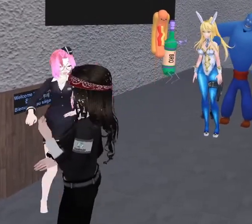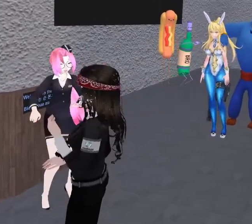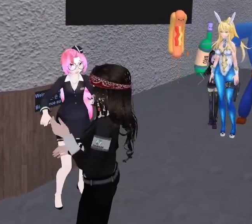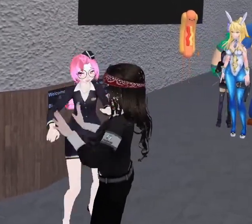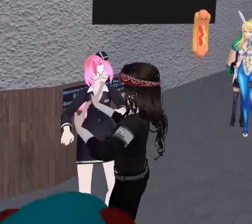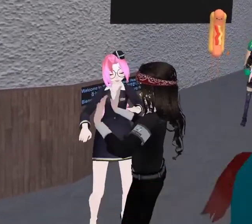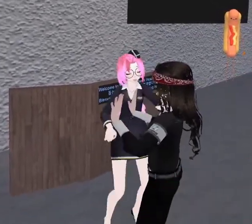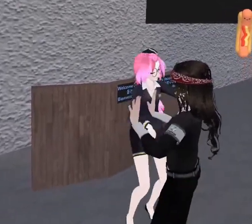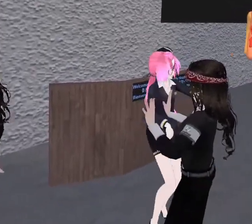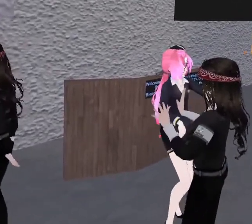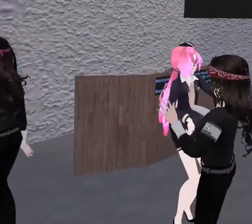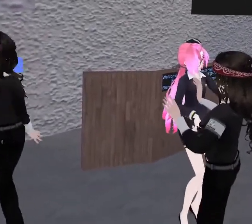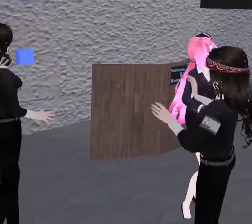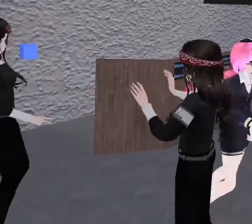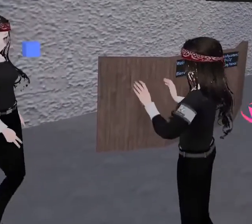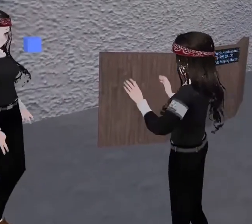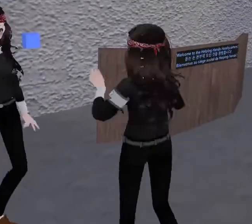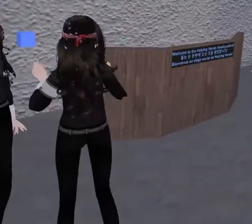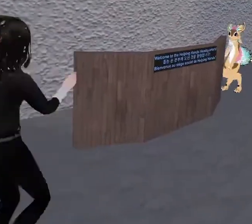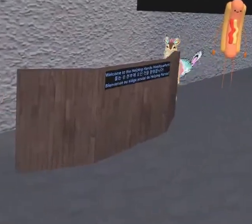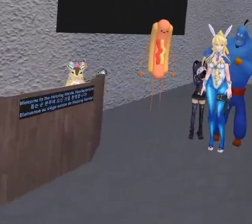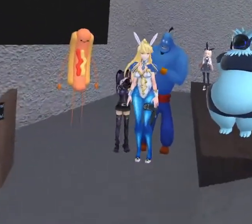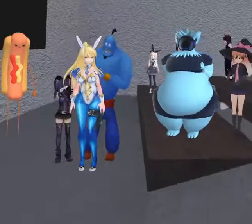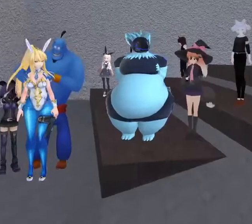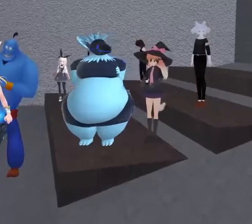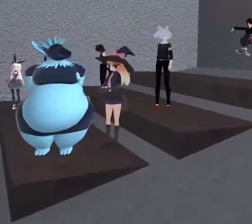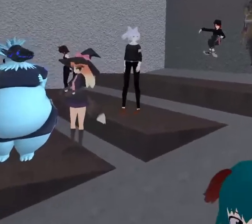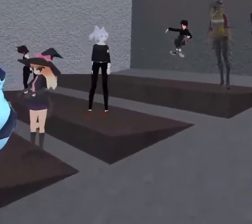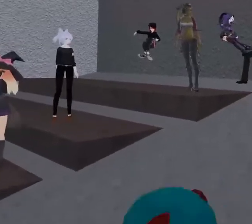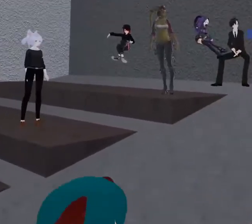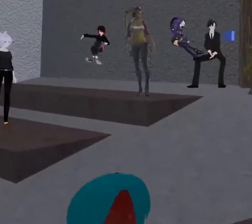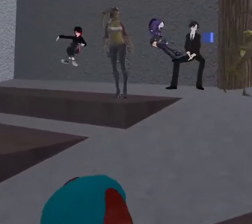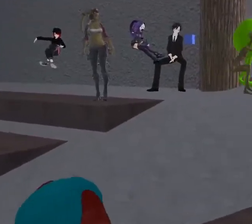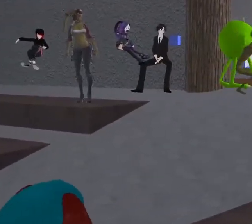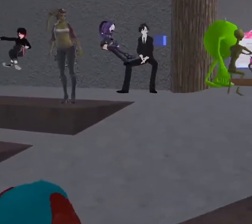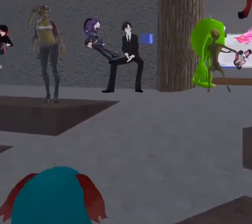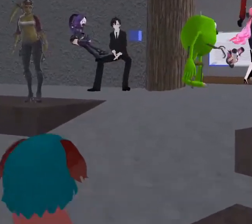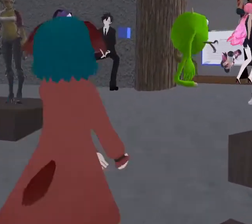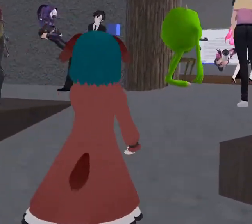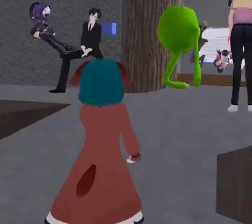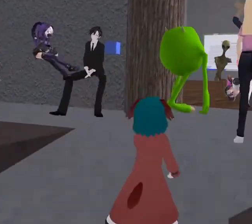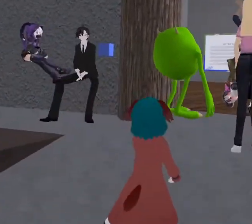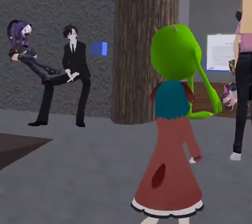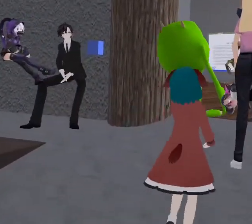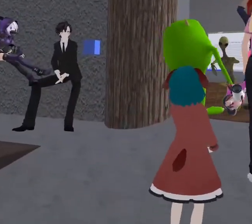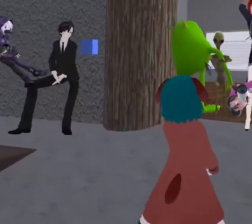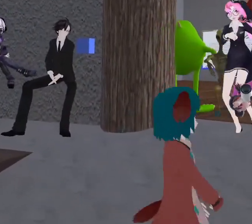go ahead and get in the right area. All my friends over here, feel free to Okay, we're winging it. You're good to go. That helped a lot. roughly.